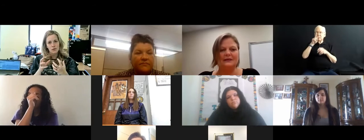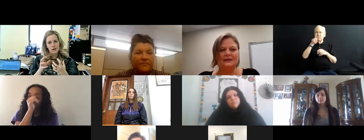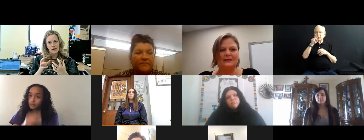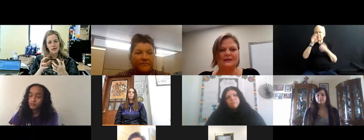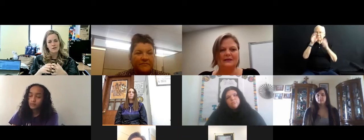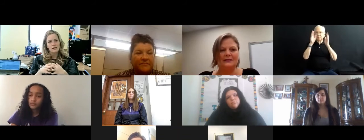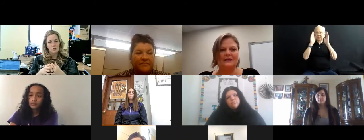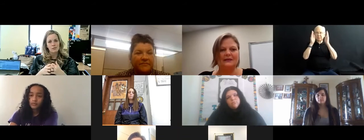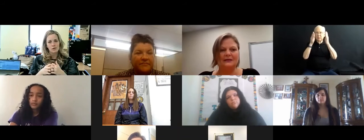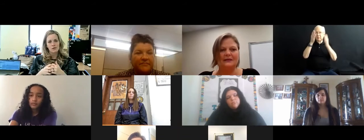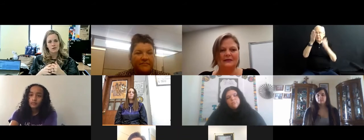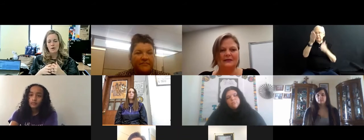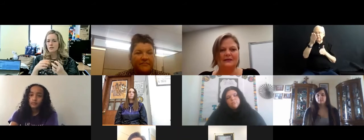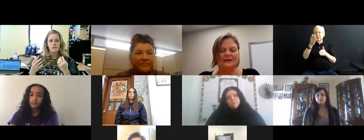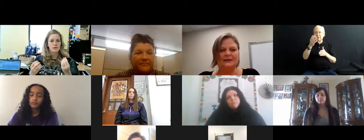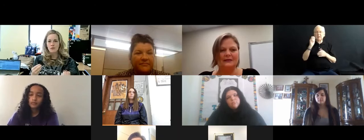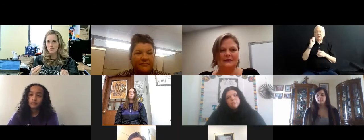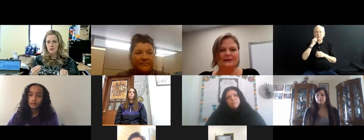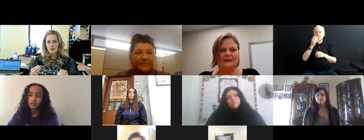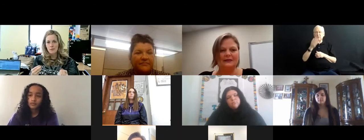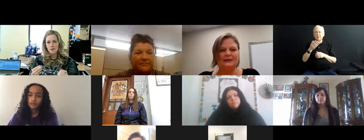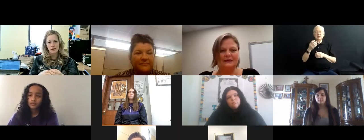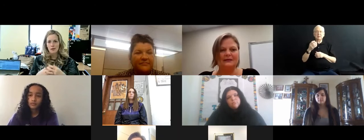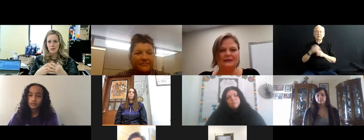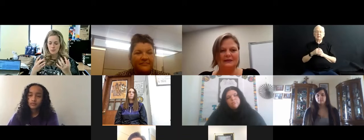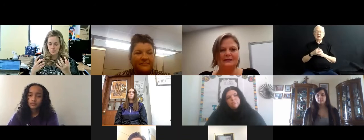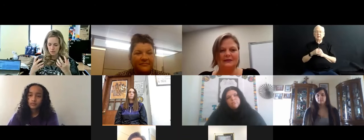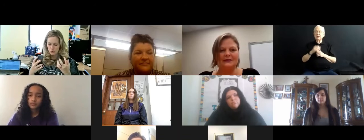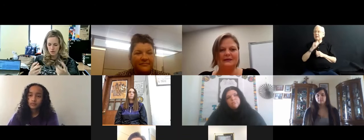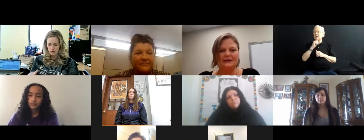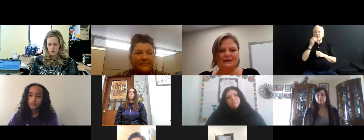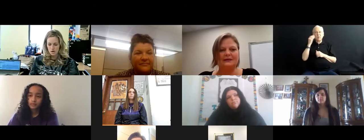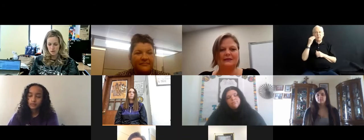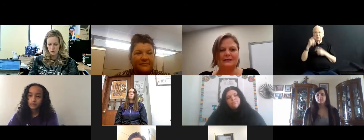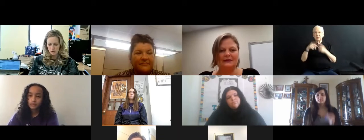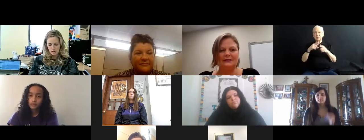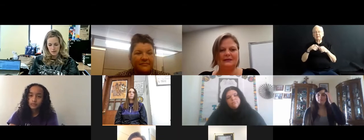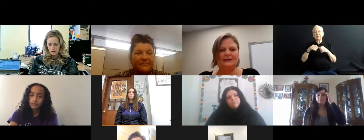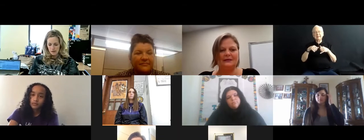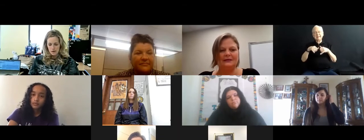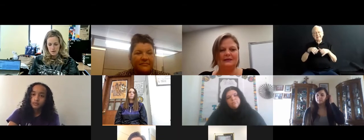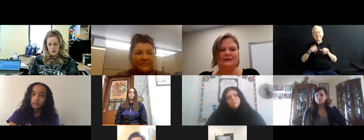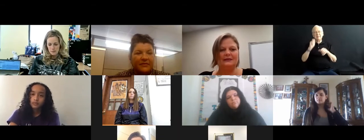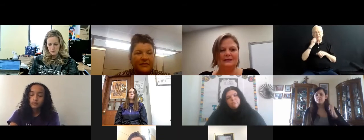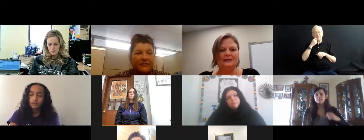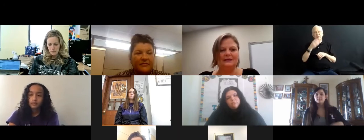really cool thing, even as a hearing person, to watch, even if you don't know that much sign language. It's a really cool thing to watch.